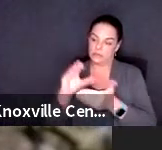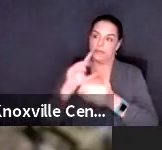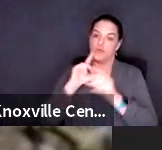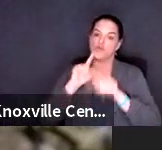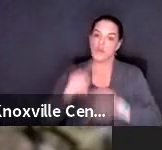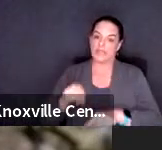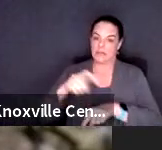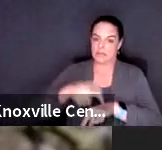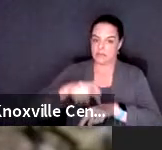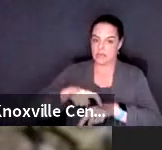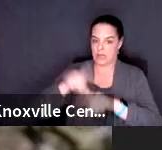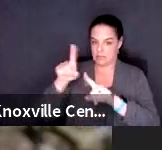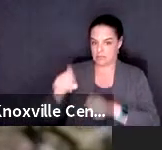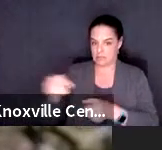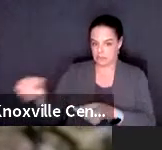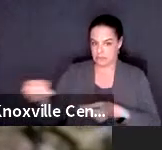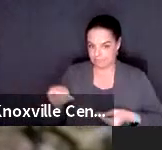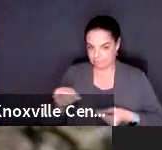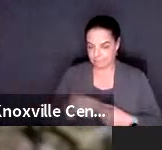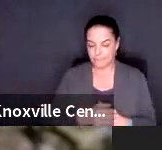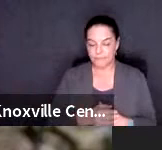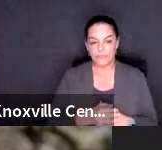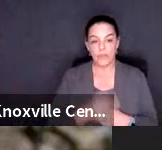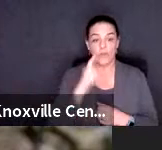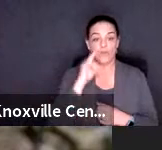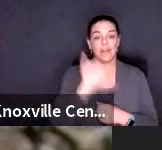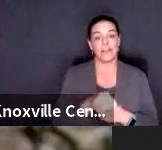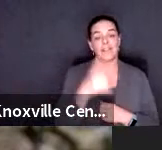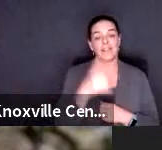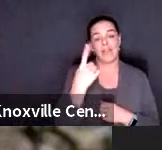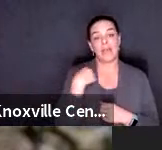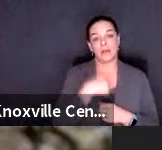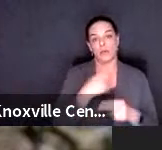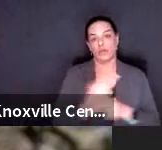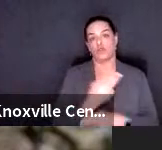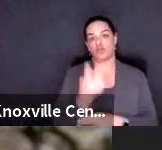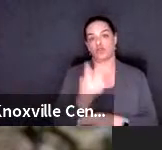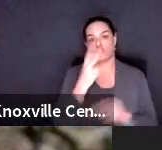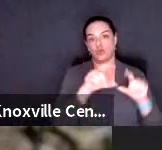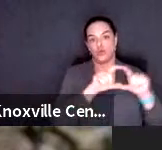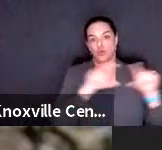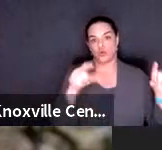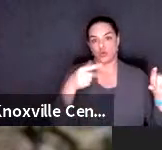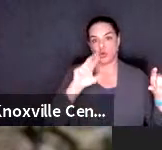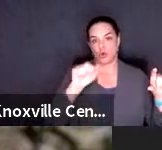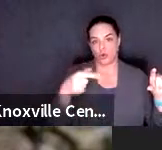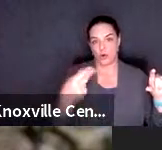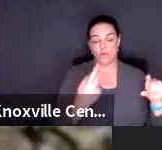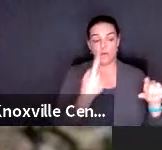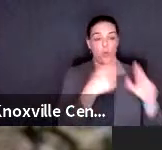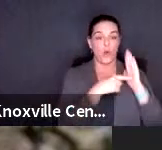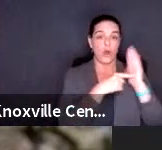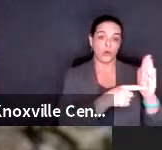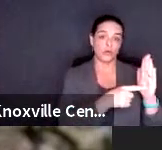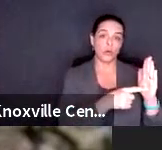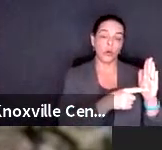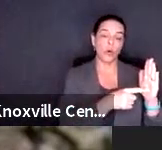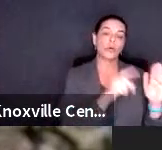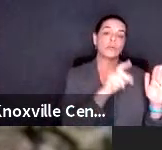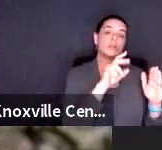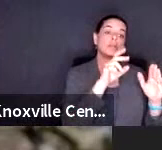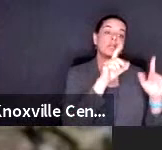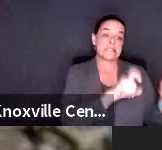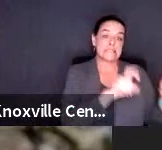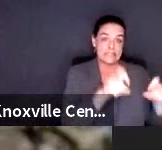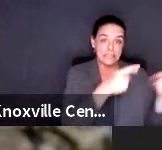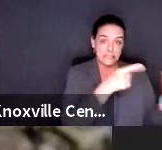result reporting turnaround time. For this benchmark, we're utilizing 2 bar graphs. one that shows a sample of the test conducted for